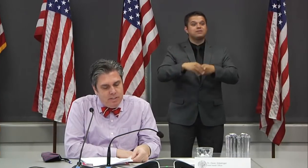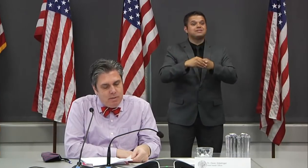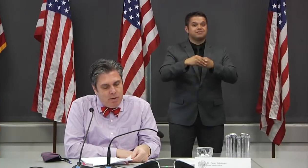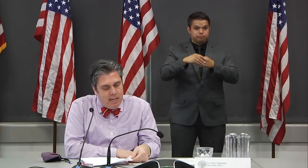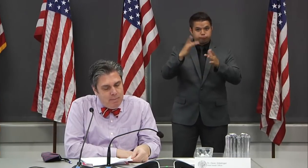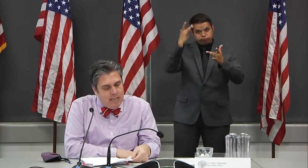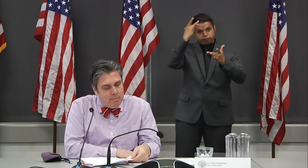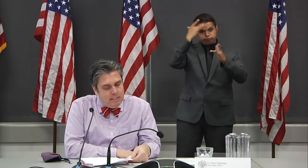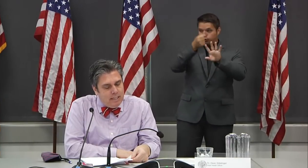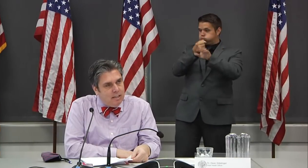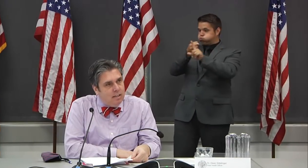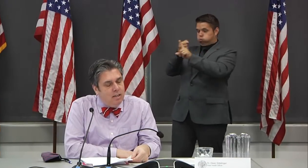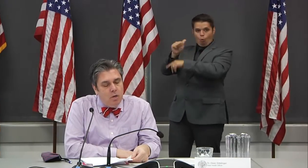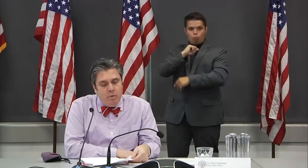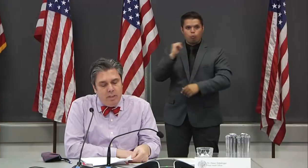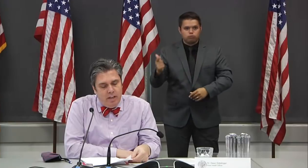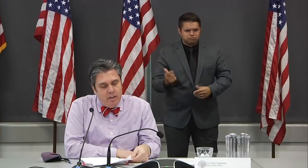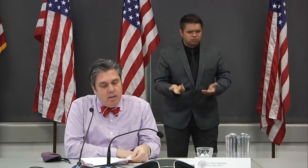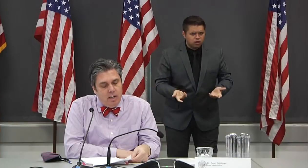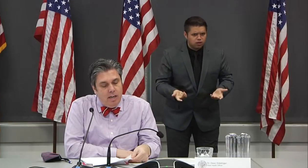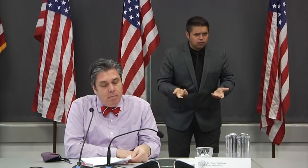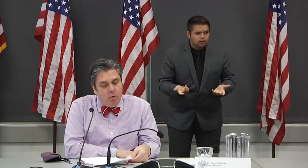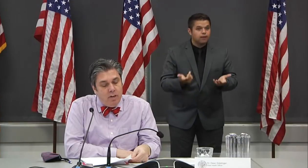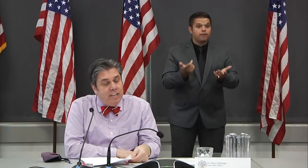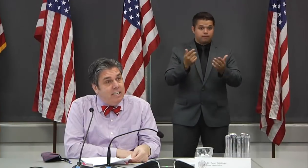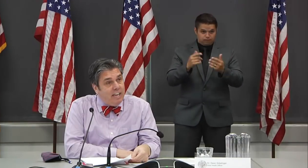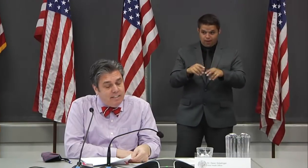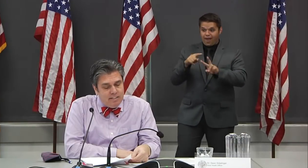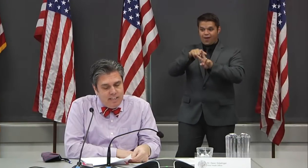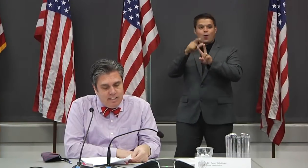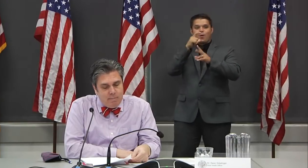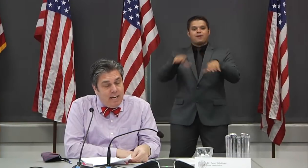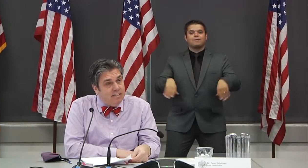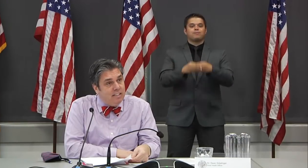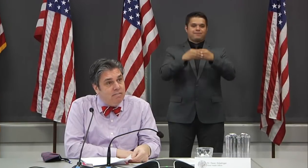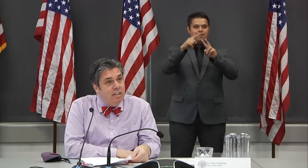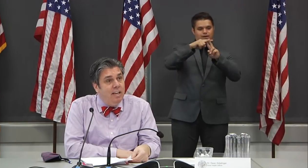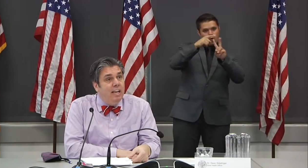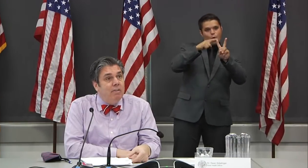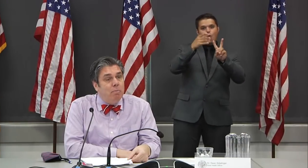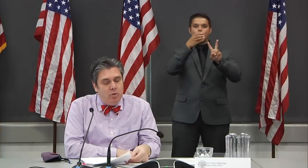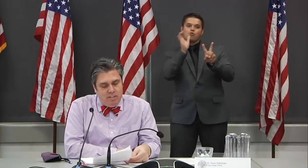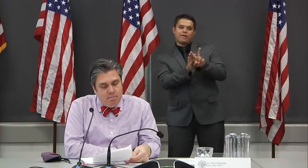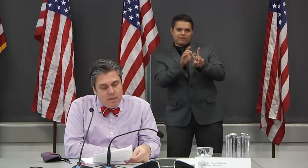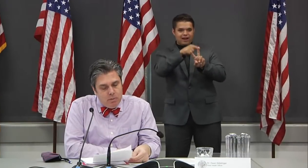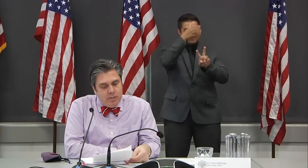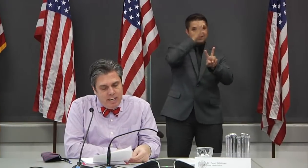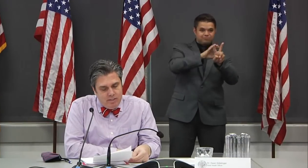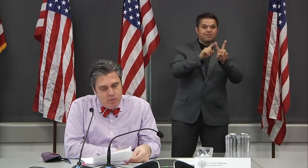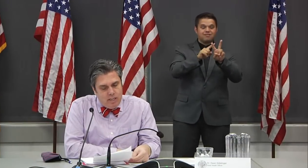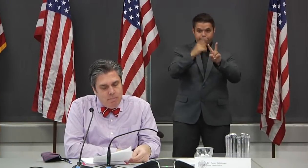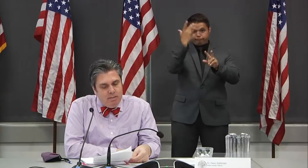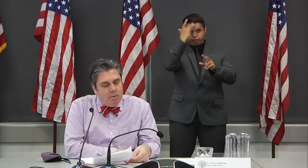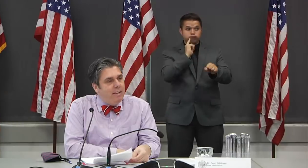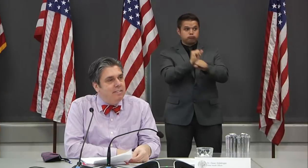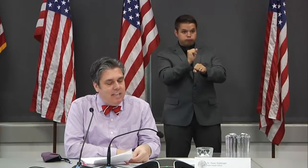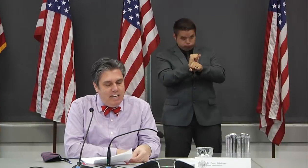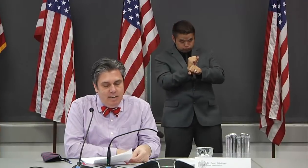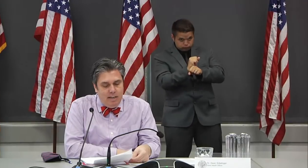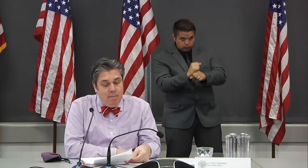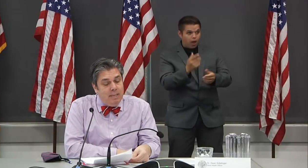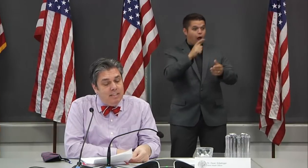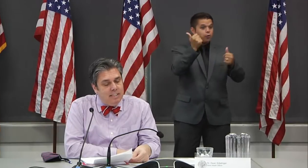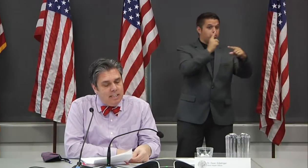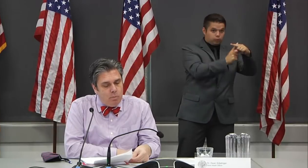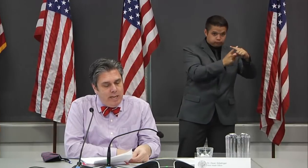party, as well as the bride, became sick, with other Oregon guests testing positive, and reports of multiple guests who'd come in from out of